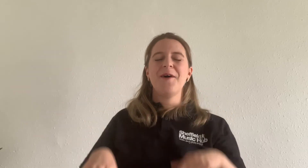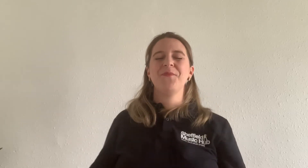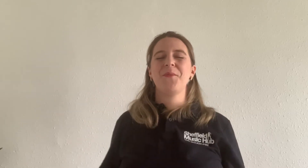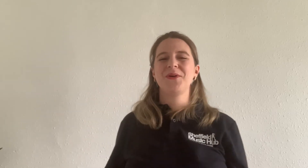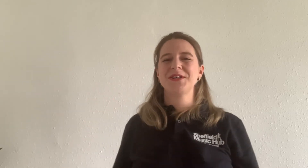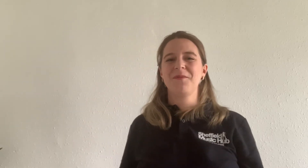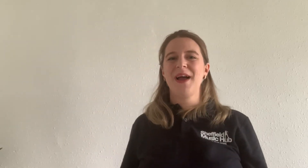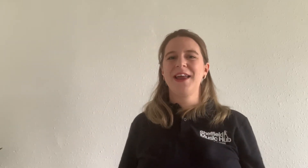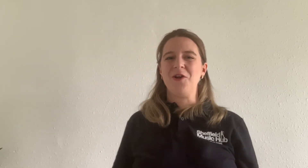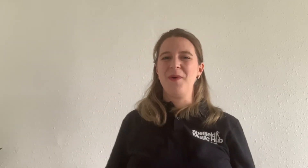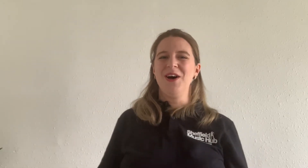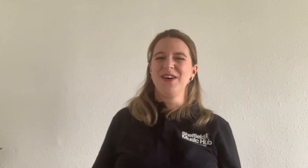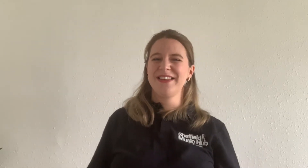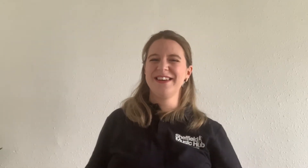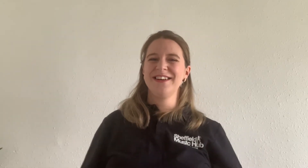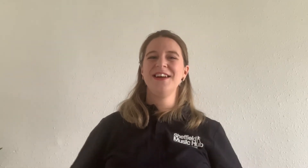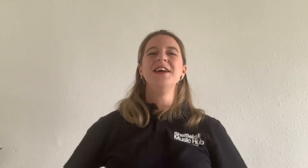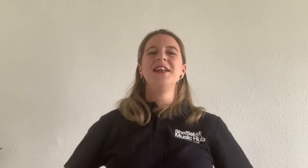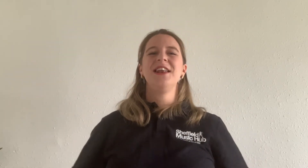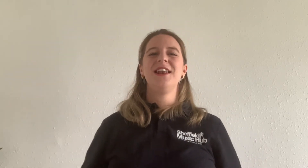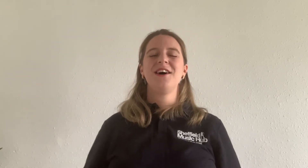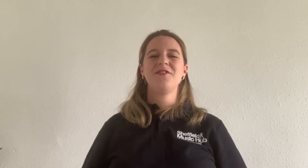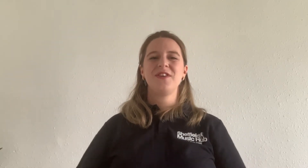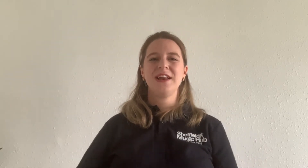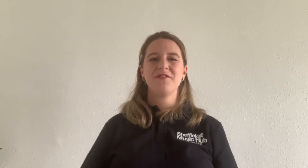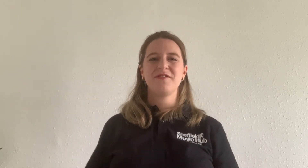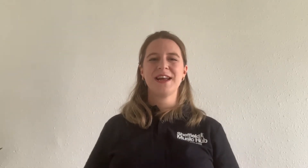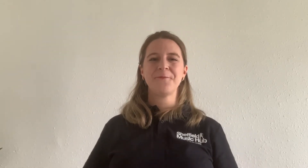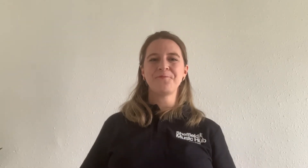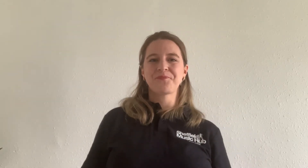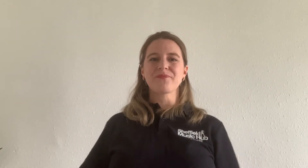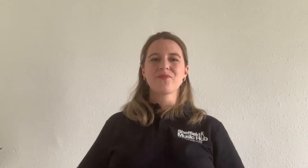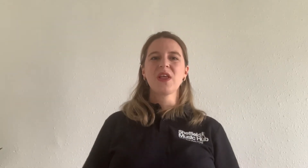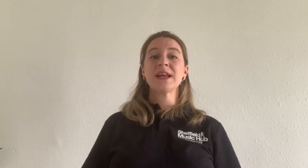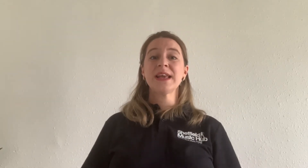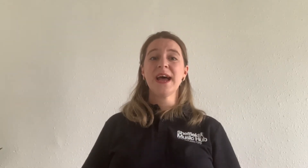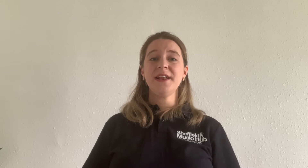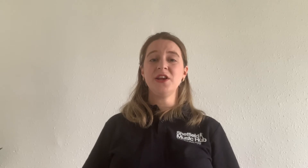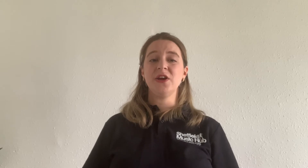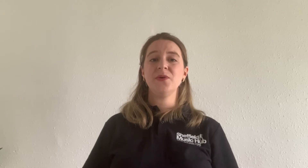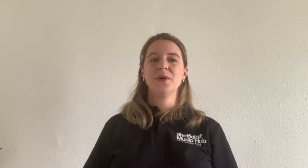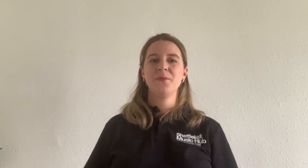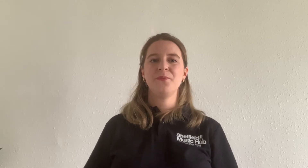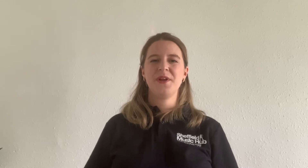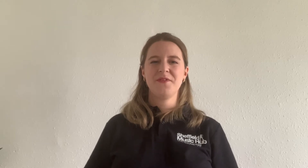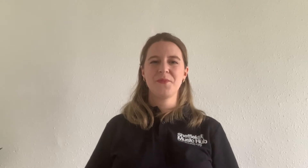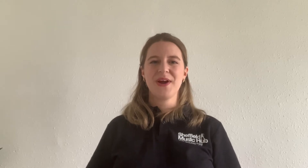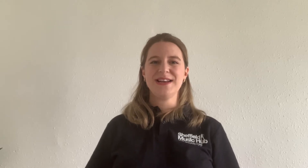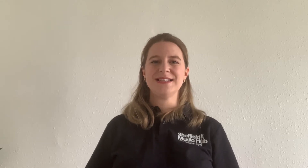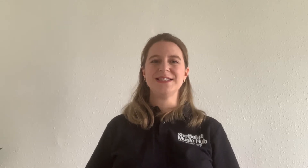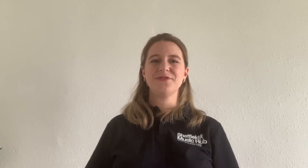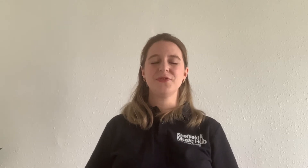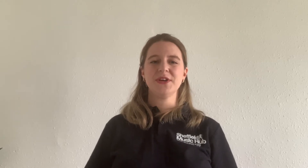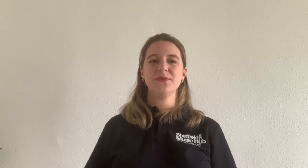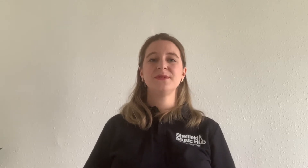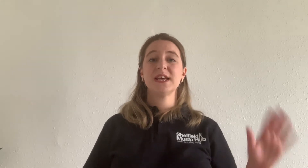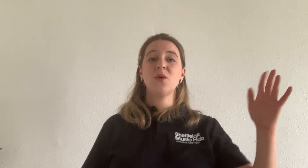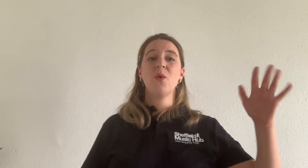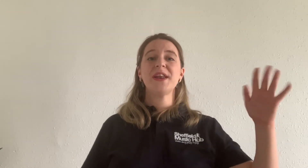pop your tongue back in your mouth. Lovely, lovely. Can you, bit of a brain teaser for you, take one